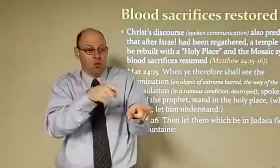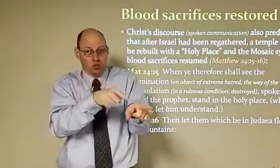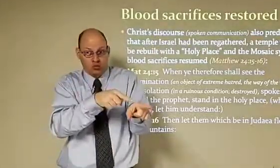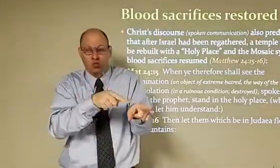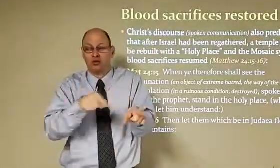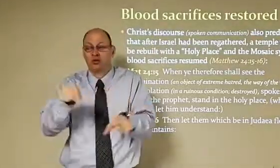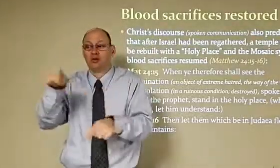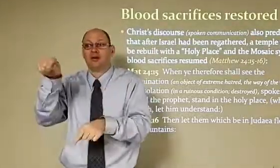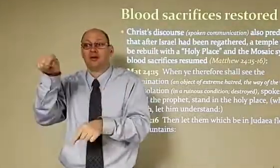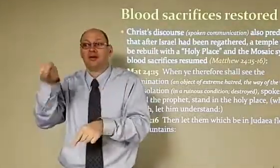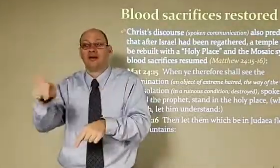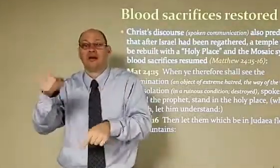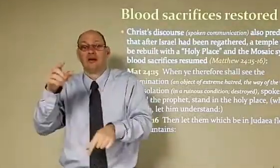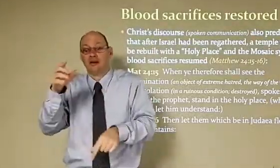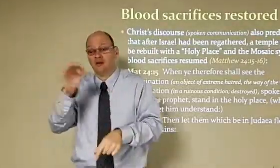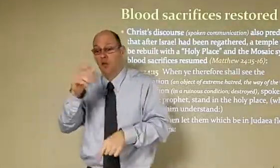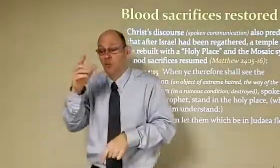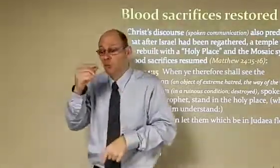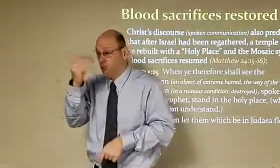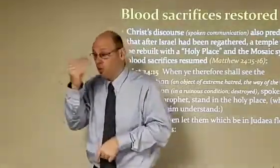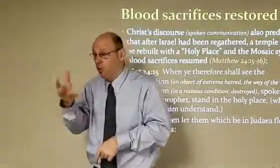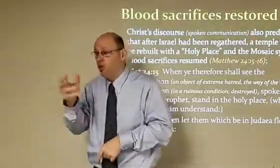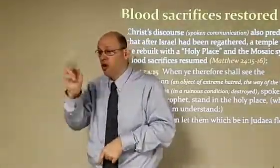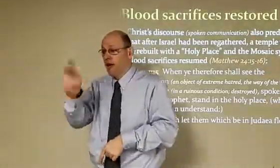there was a small group against Moses.